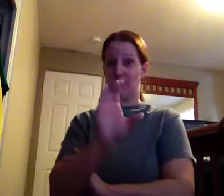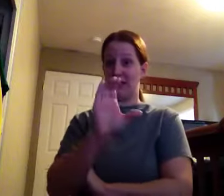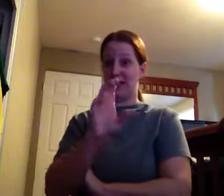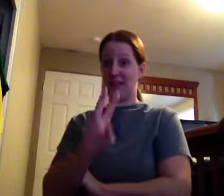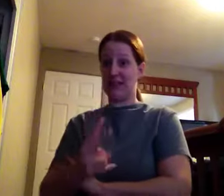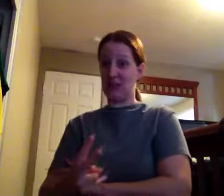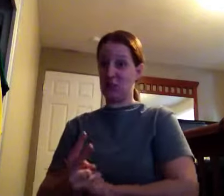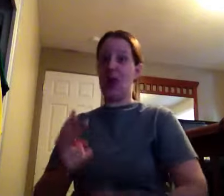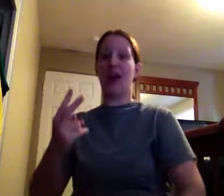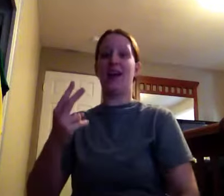C2H4.